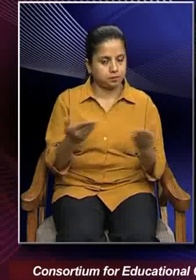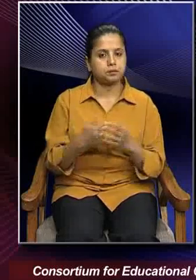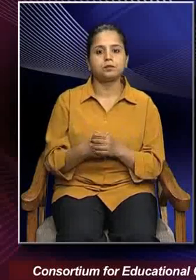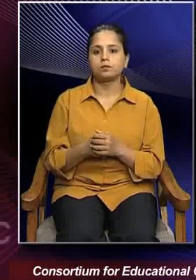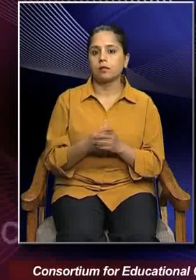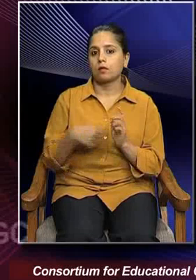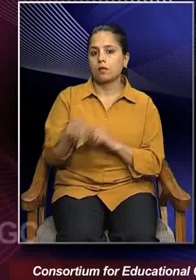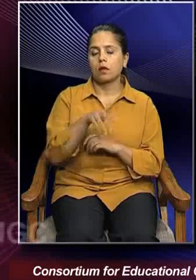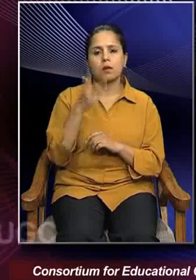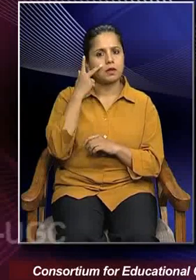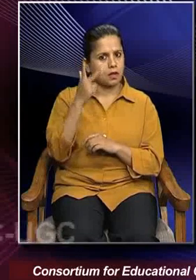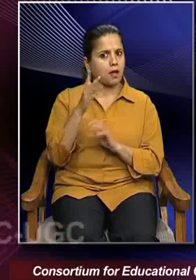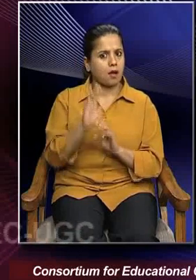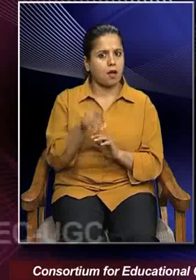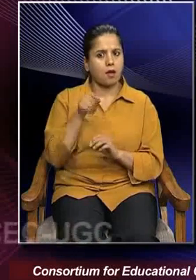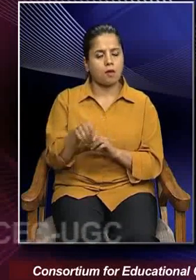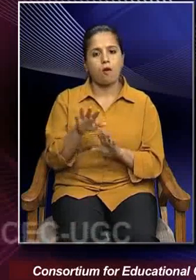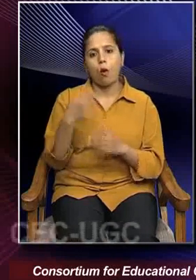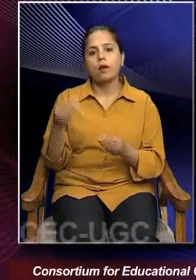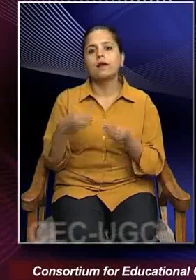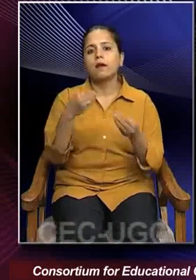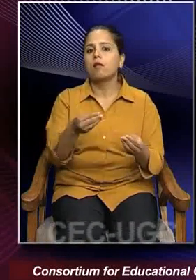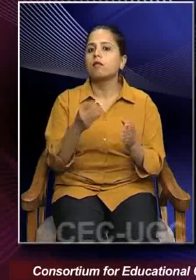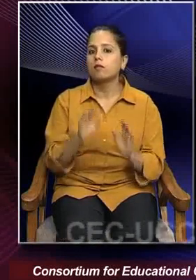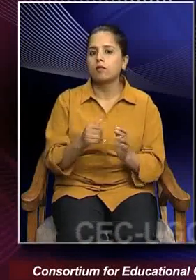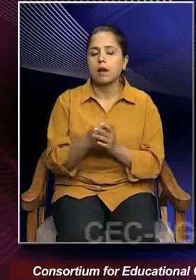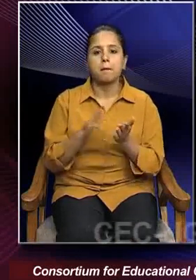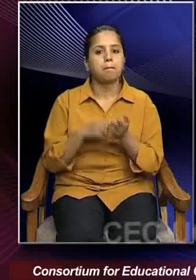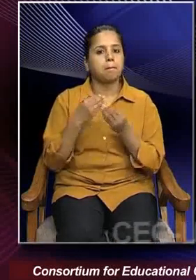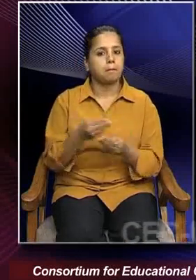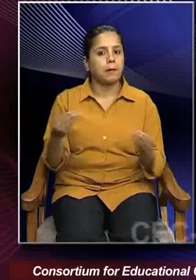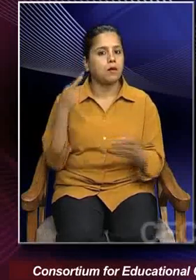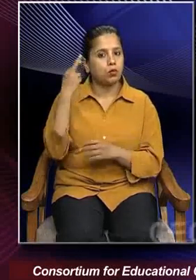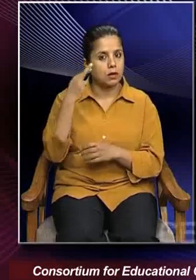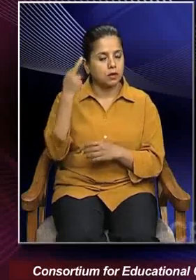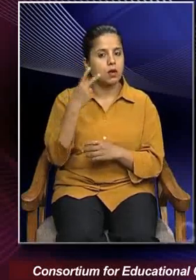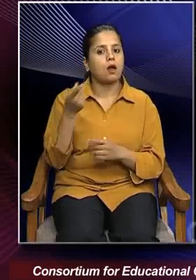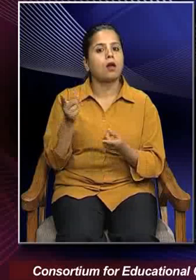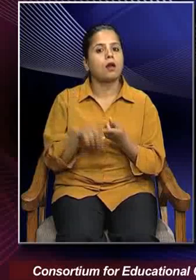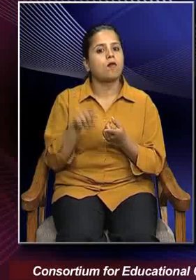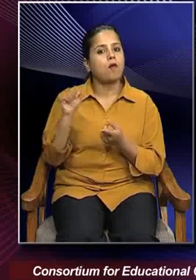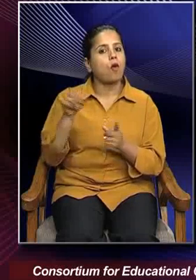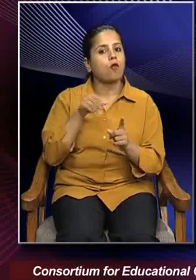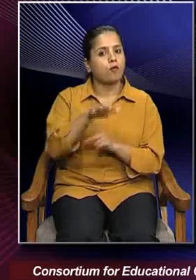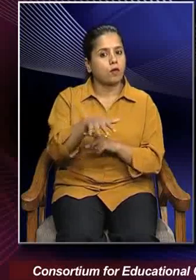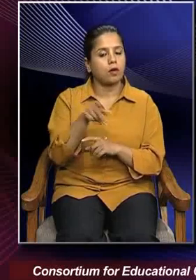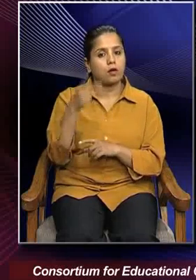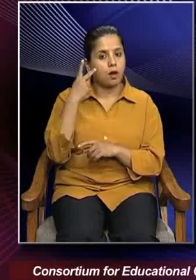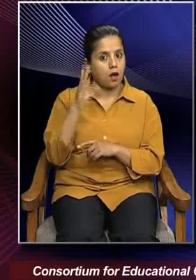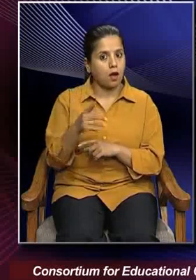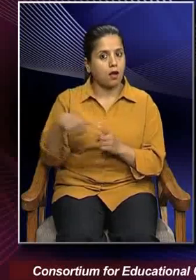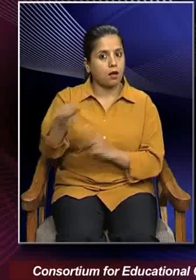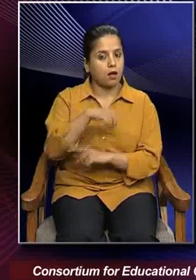It is considered as, or it serves as a material cause of an effect, and in that it encompasses